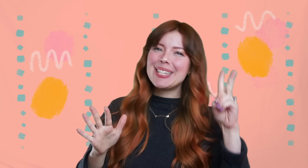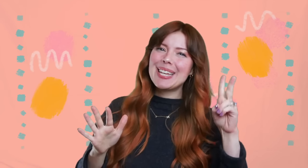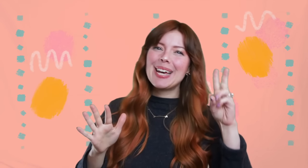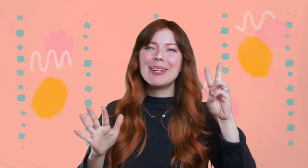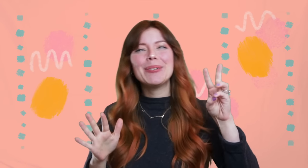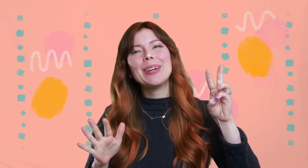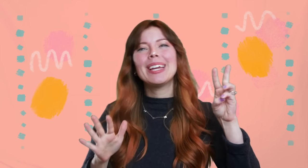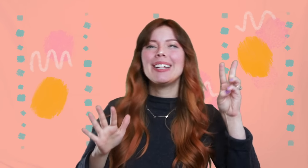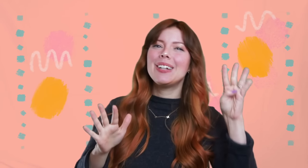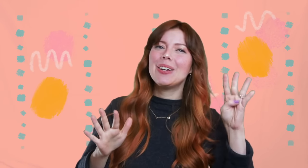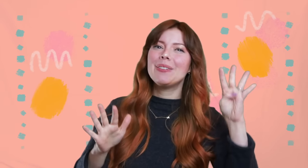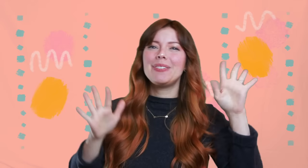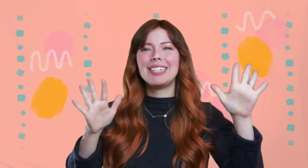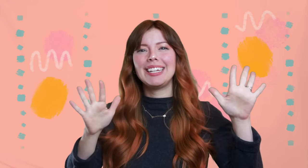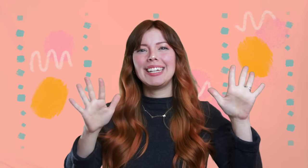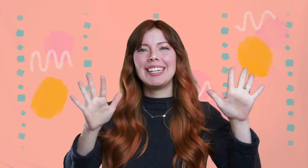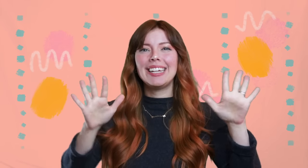sept, huit, neuf,